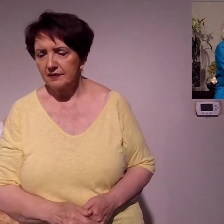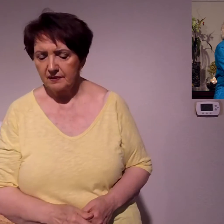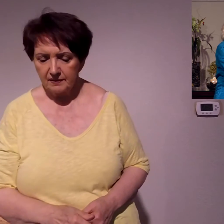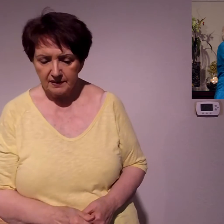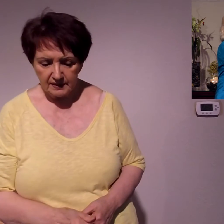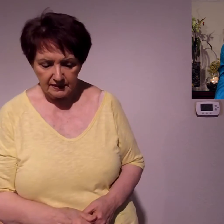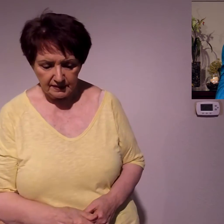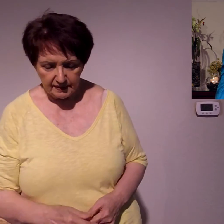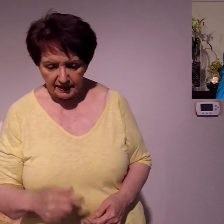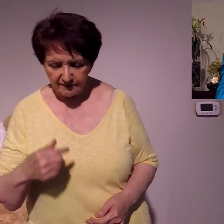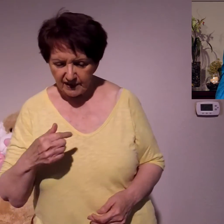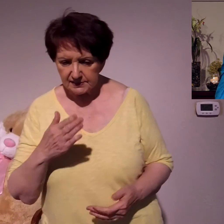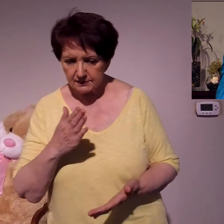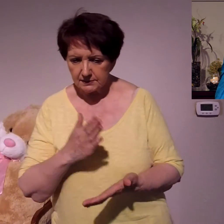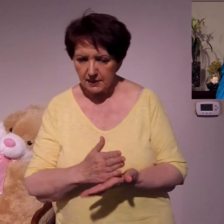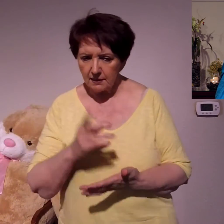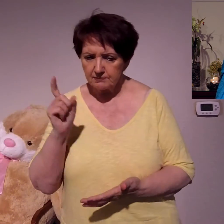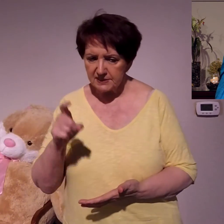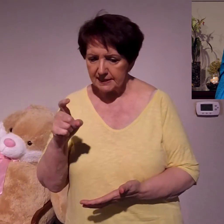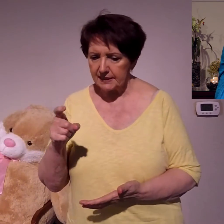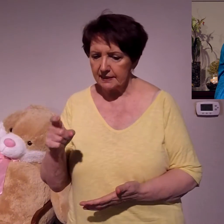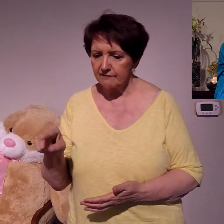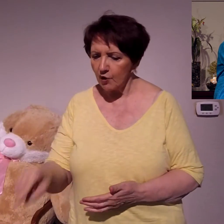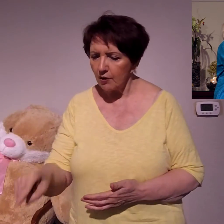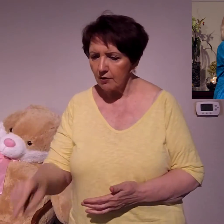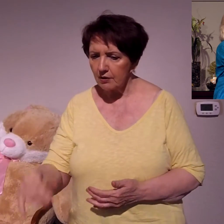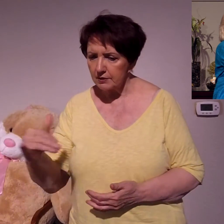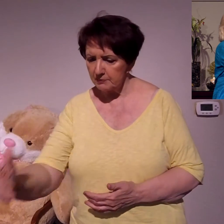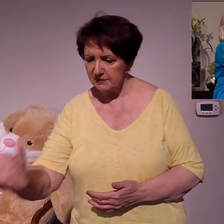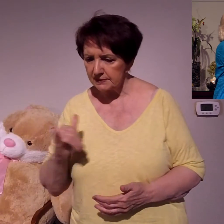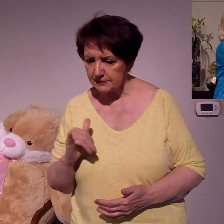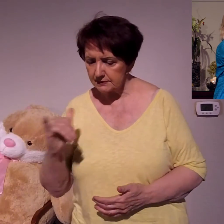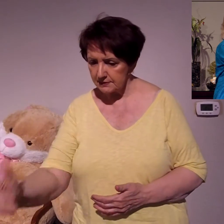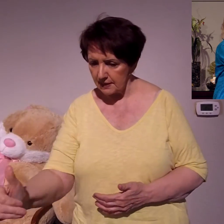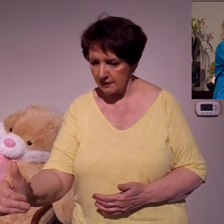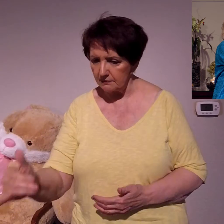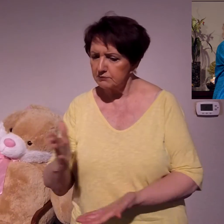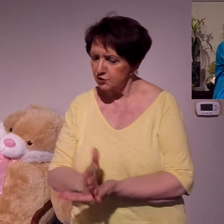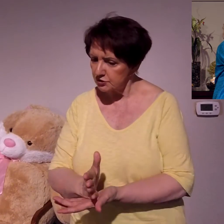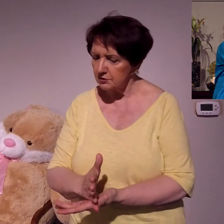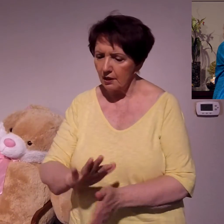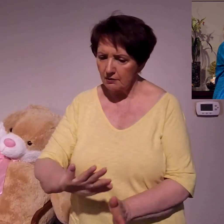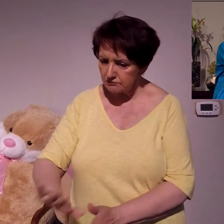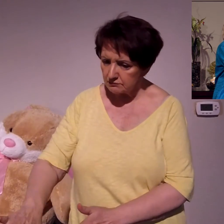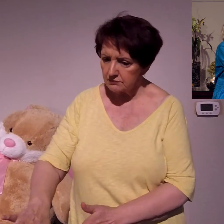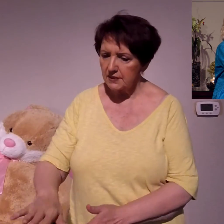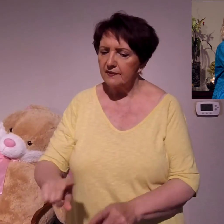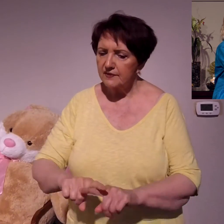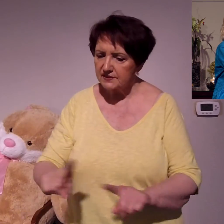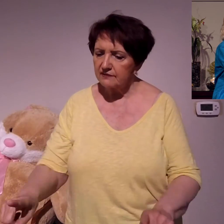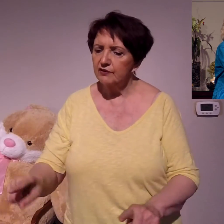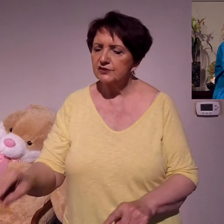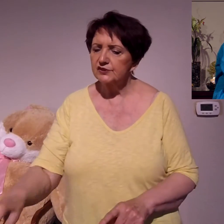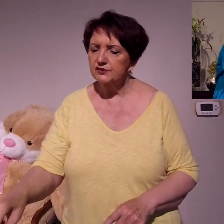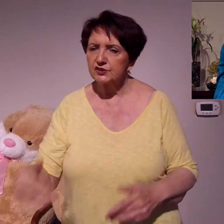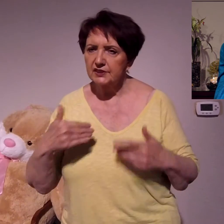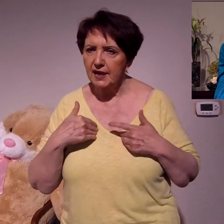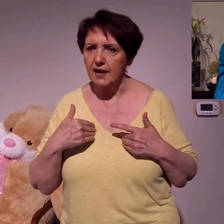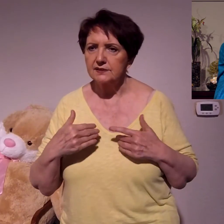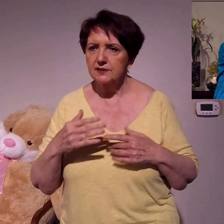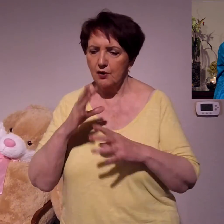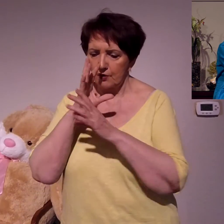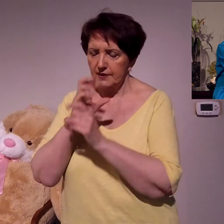supporting each other. But she can't be all things to me, and I can't be all things to her. And she can't, and here's the other thing.